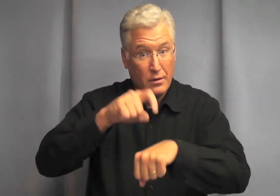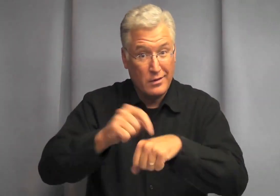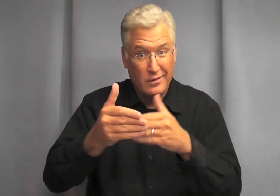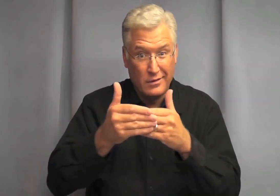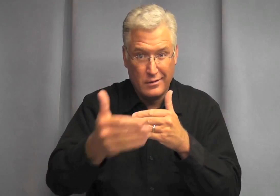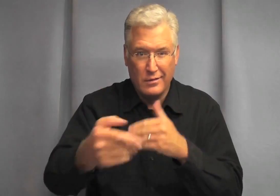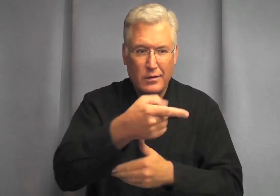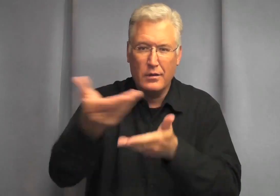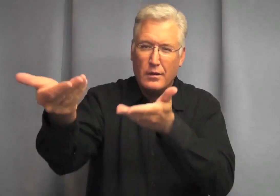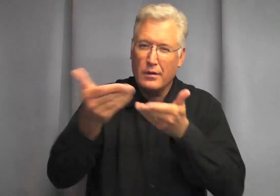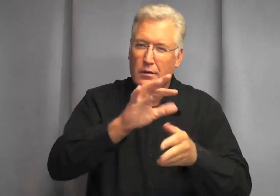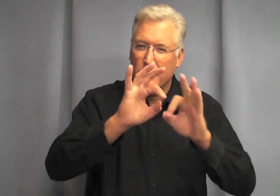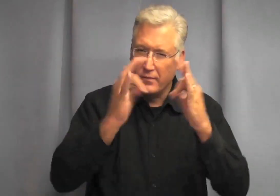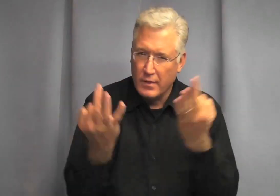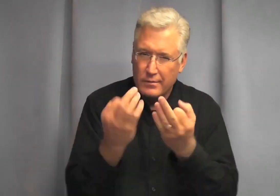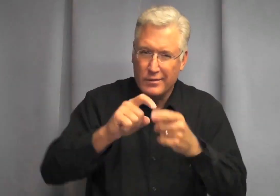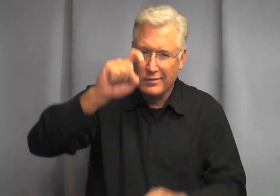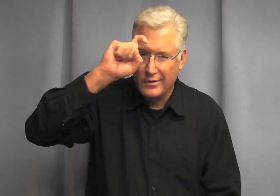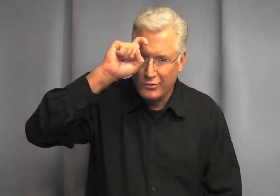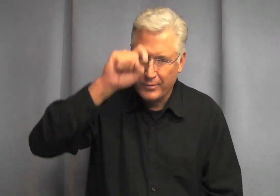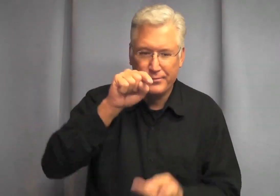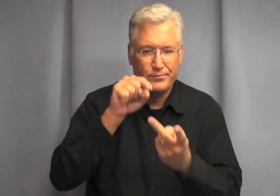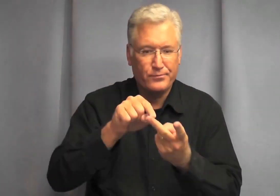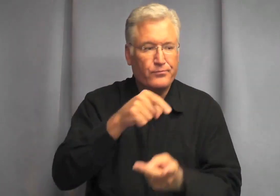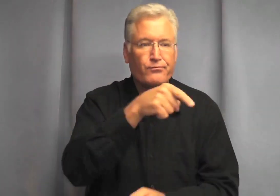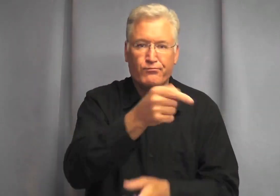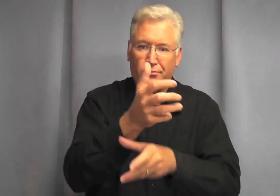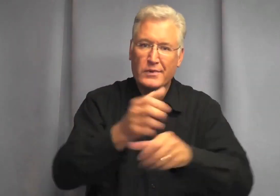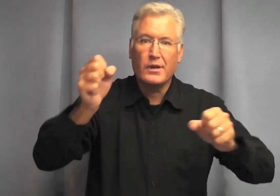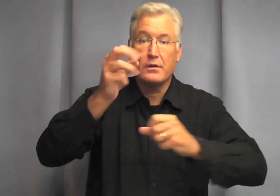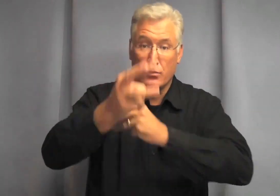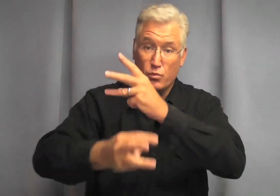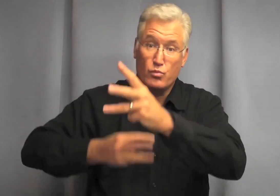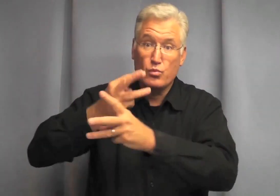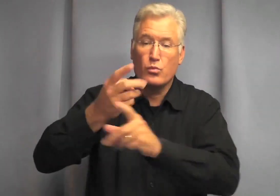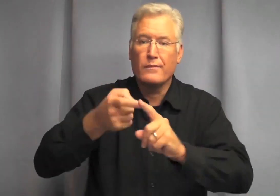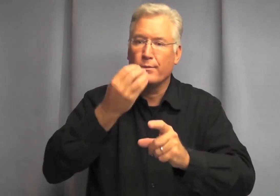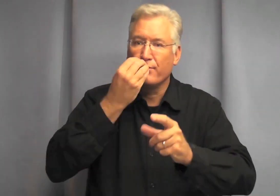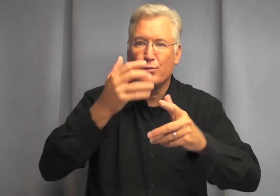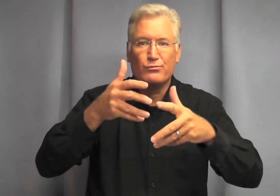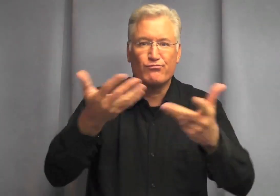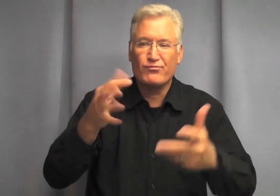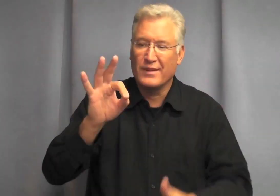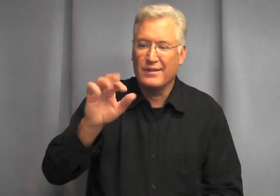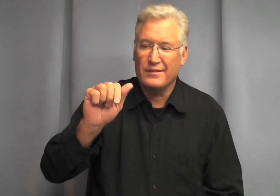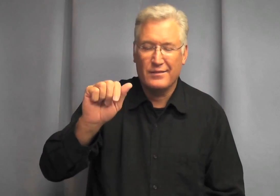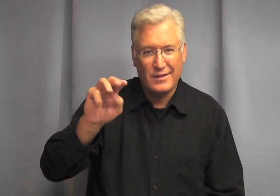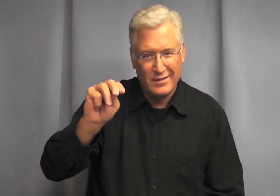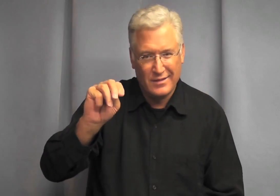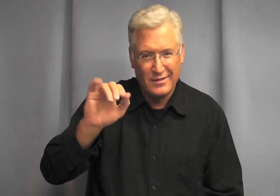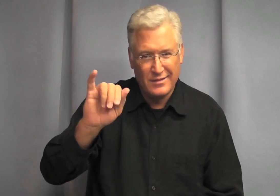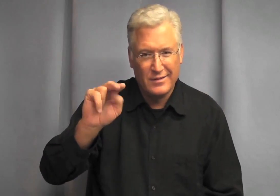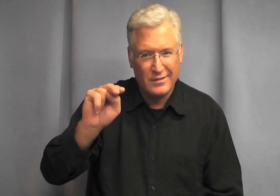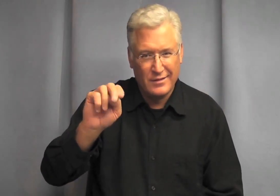more years after this. He served his family, and he served the world by keeping them